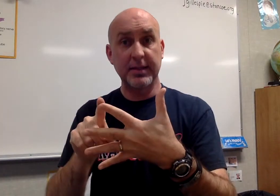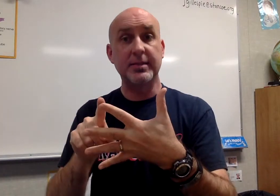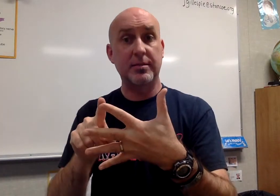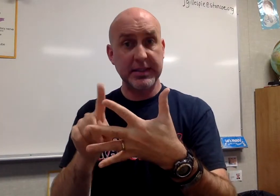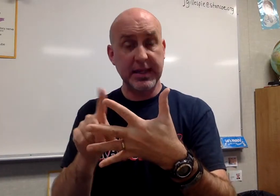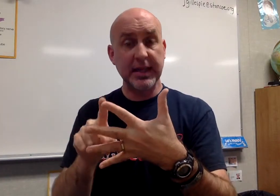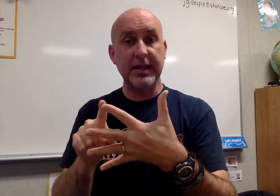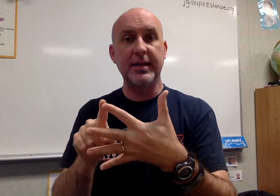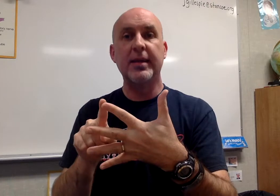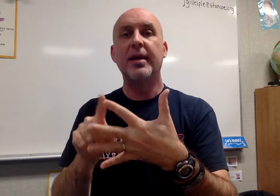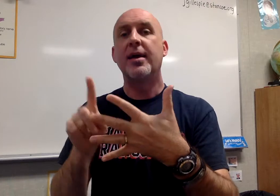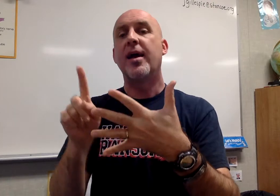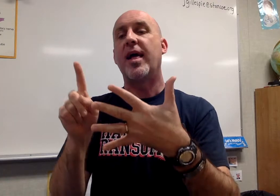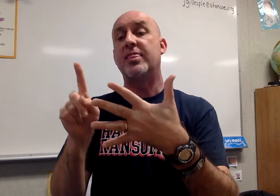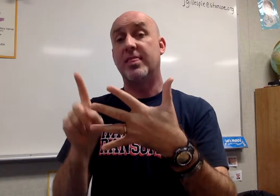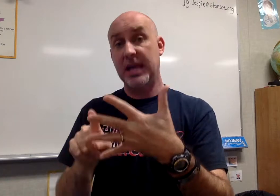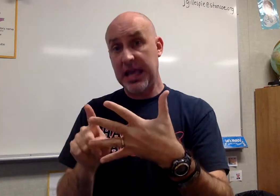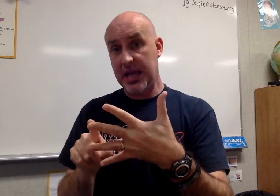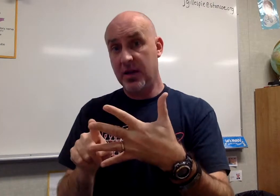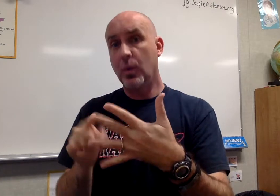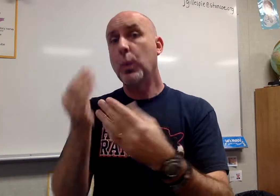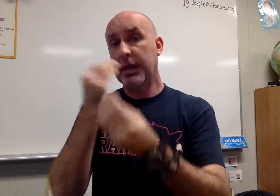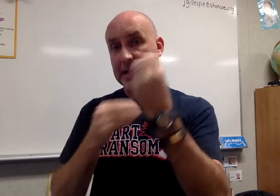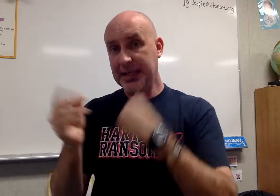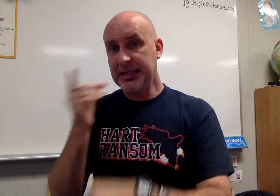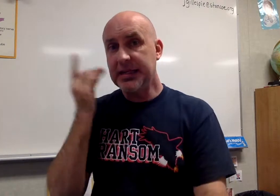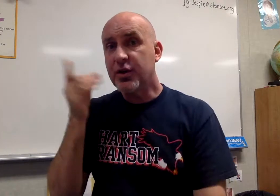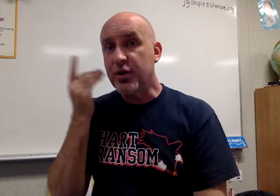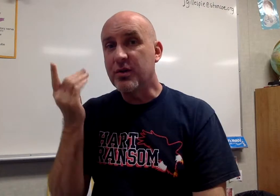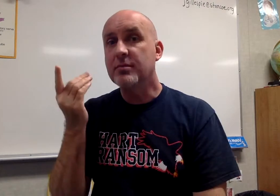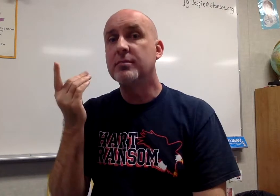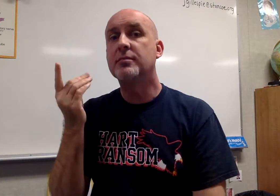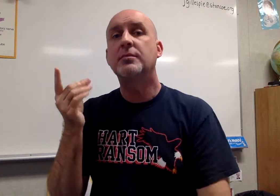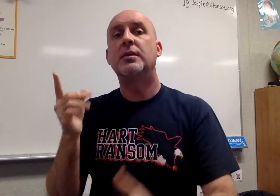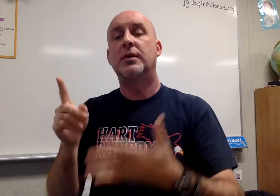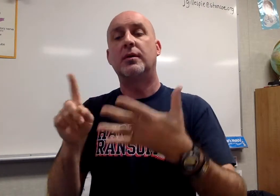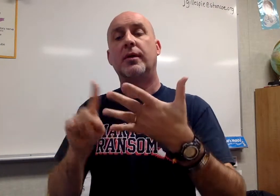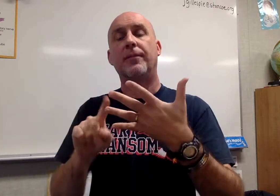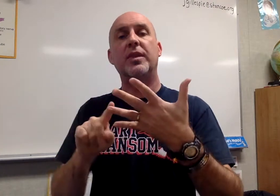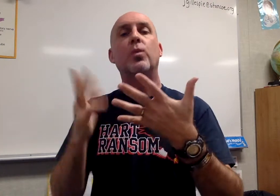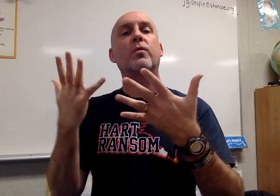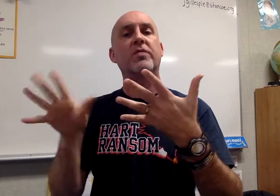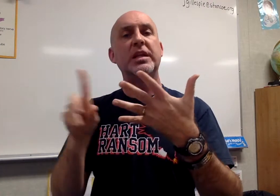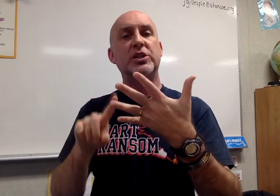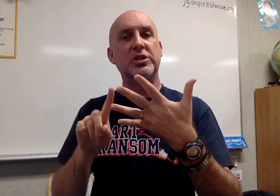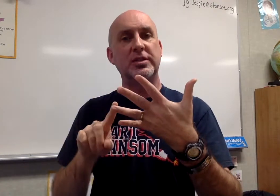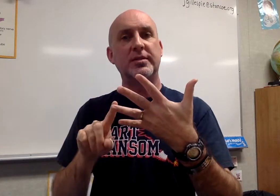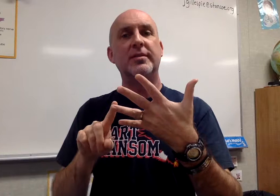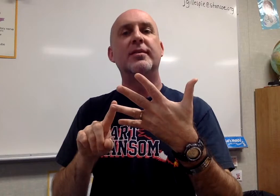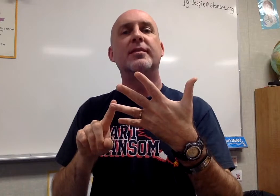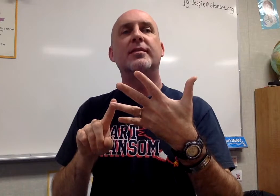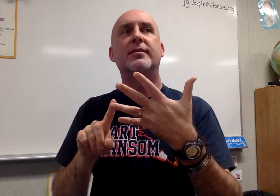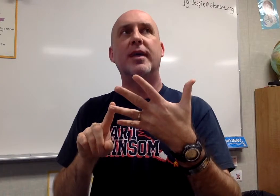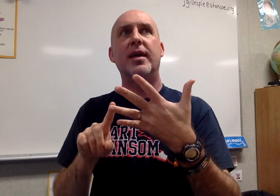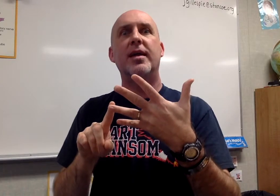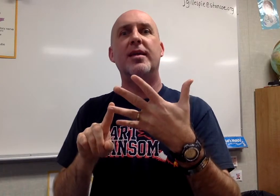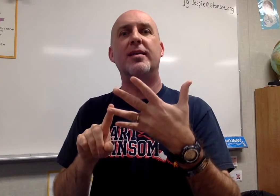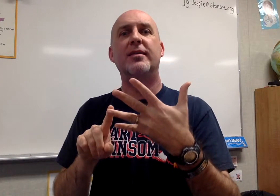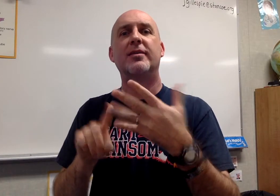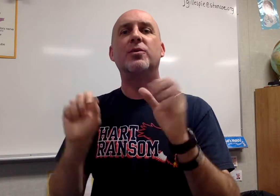going to be second. Then we're going to eat dinner. Then we're finished. Then you